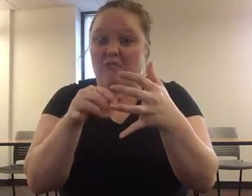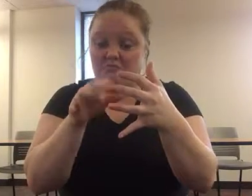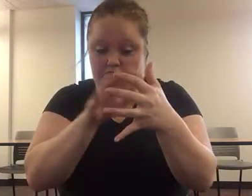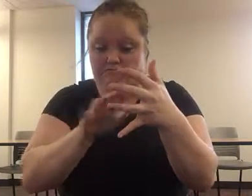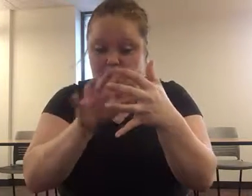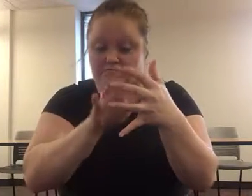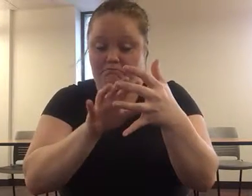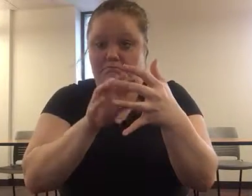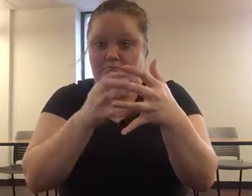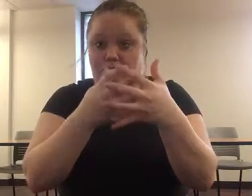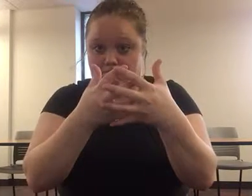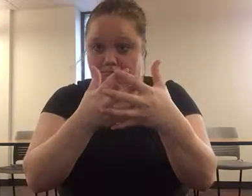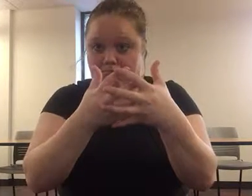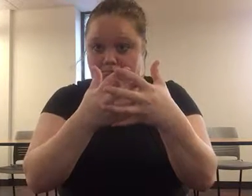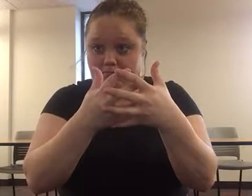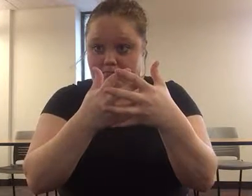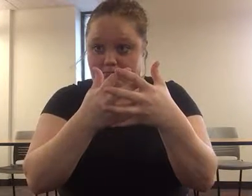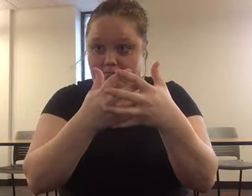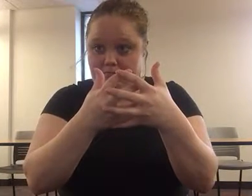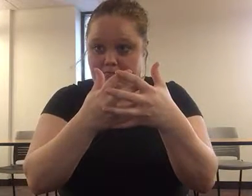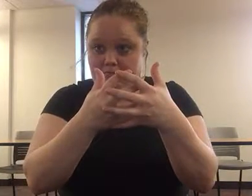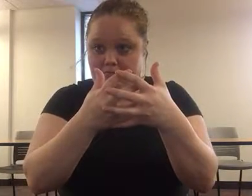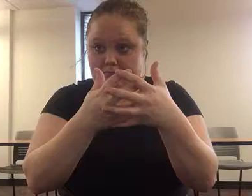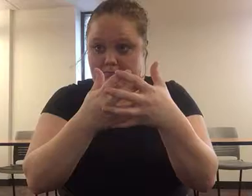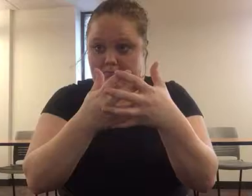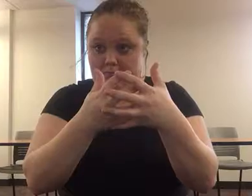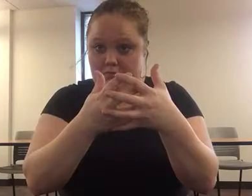a big object out and another big object